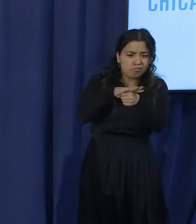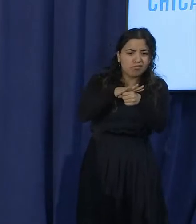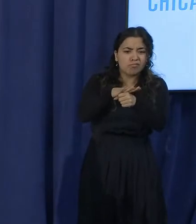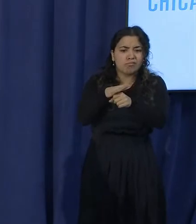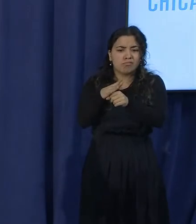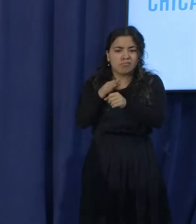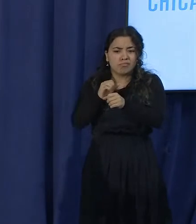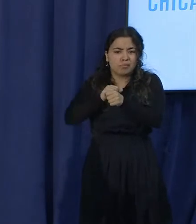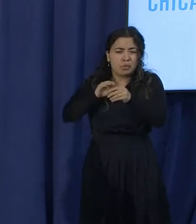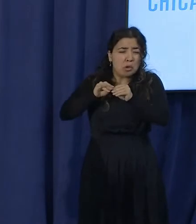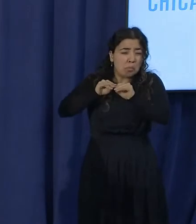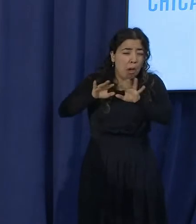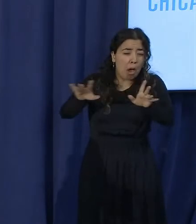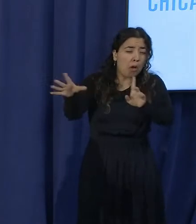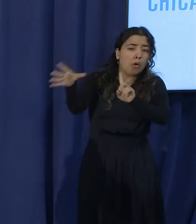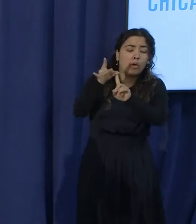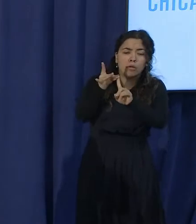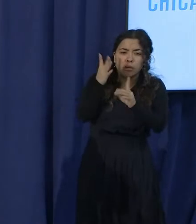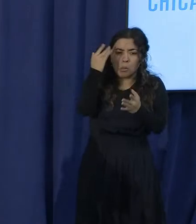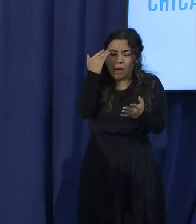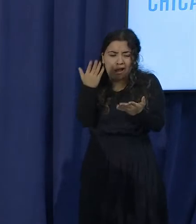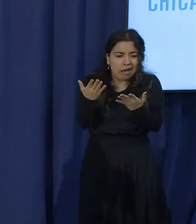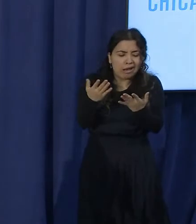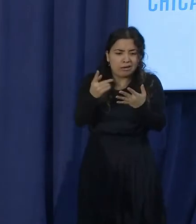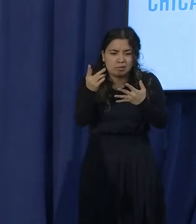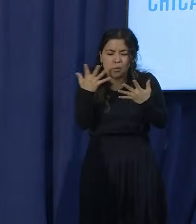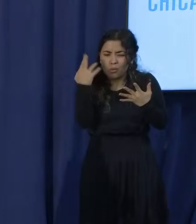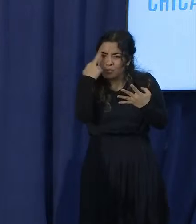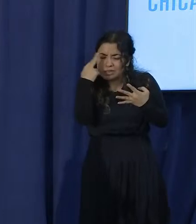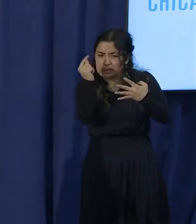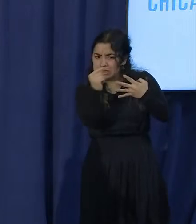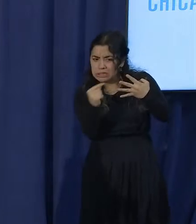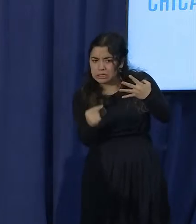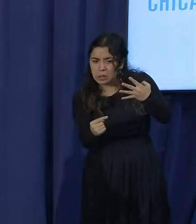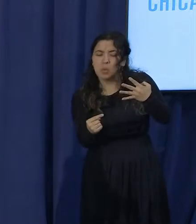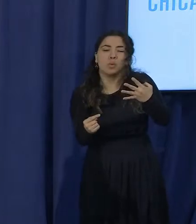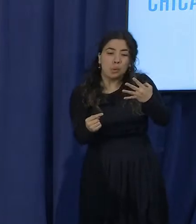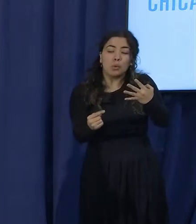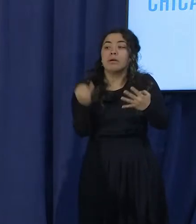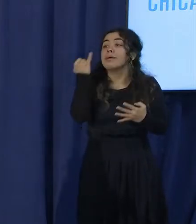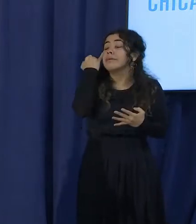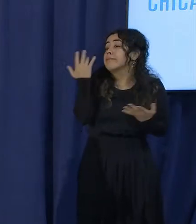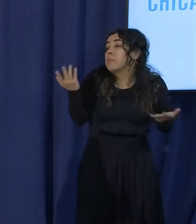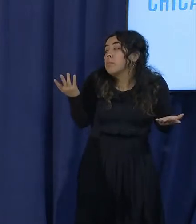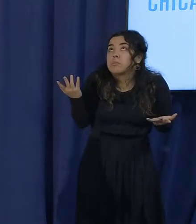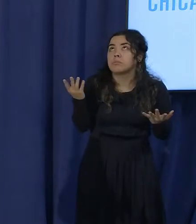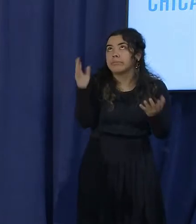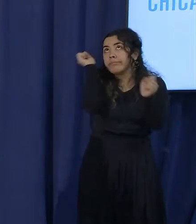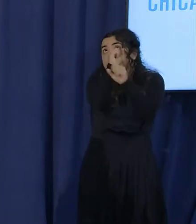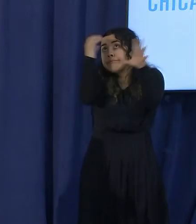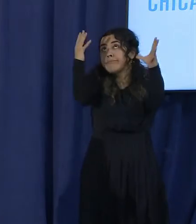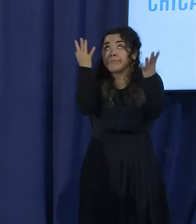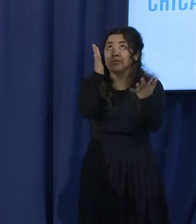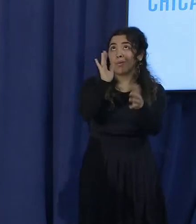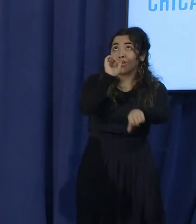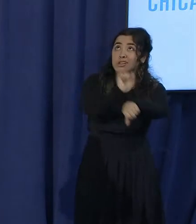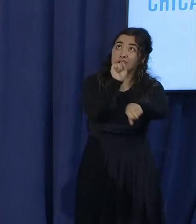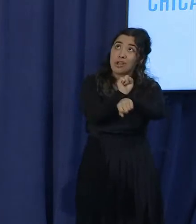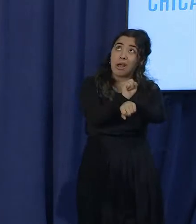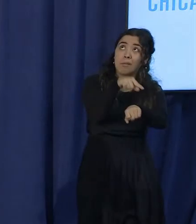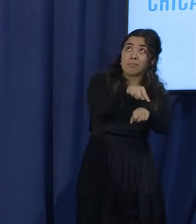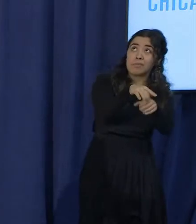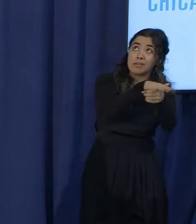and being willing to say, in this case, if this is a particular type of employment that may be driving it